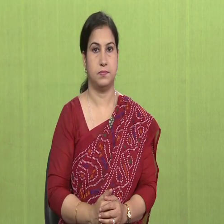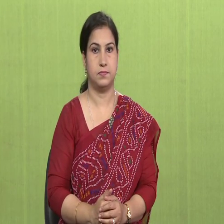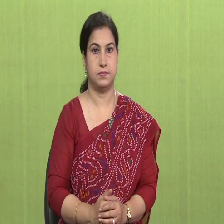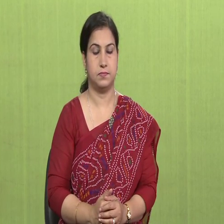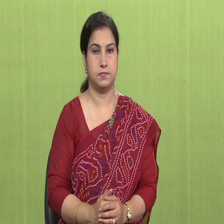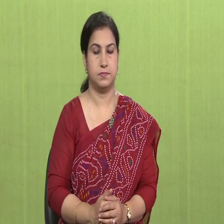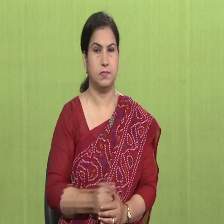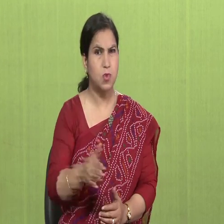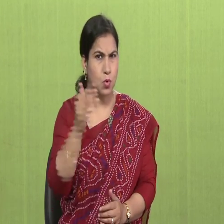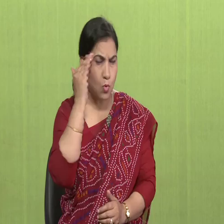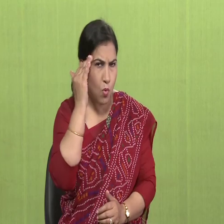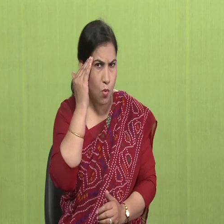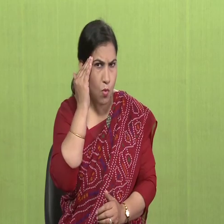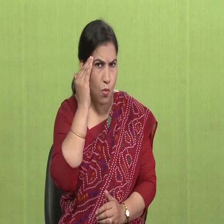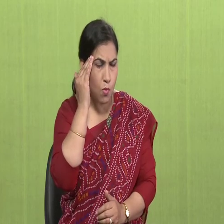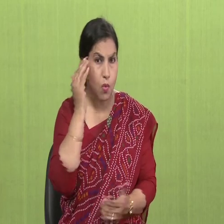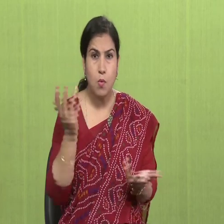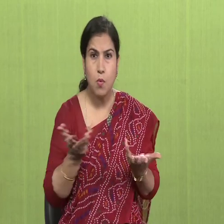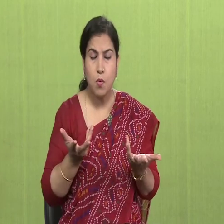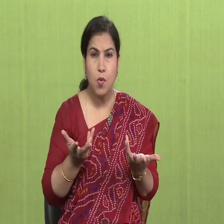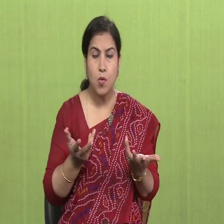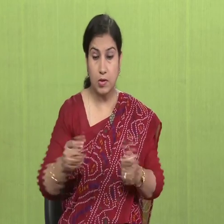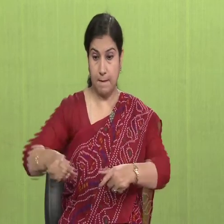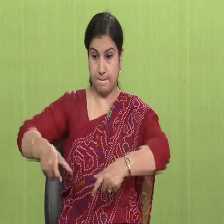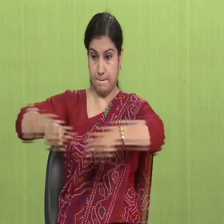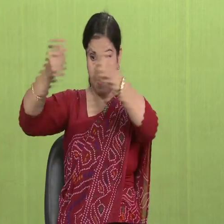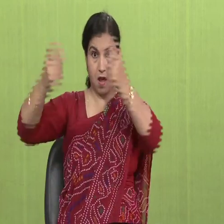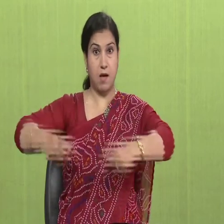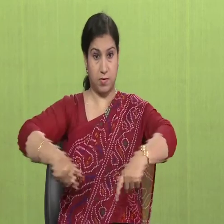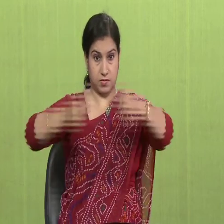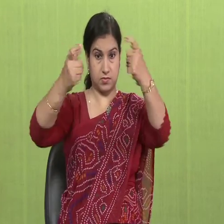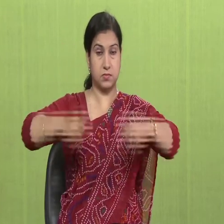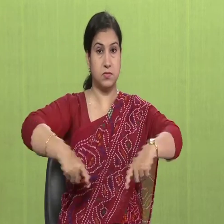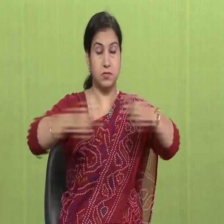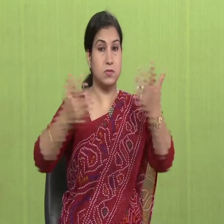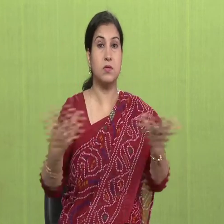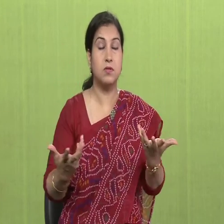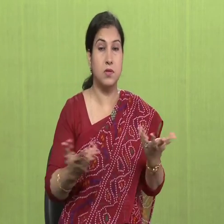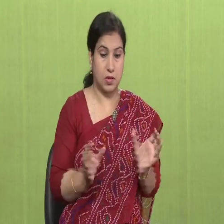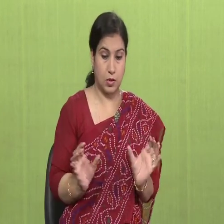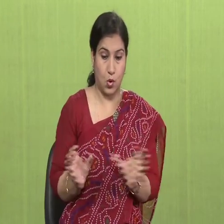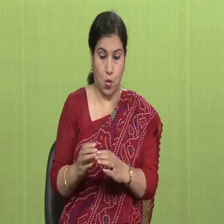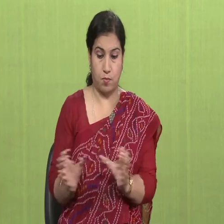Do you know that plants occur in distinct groups of